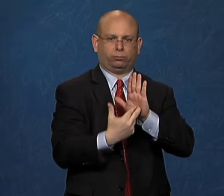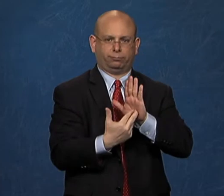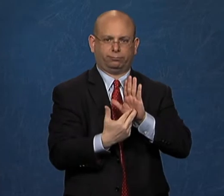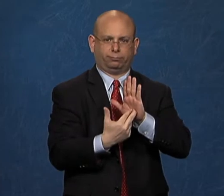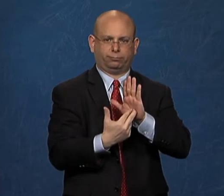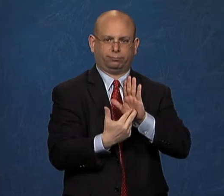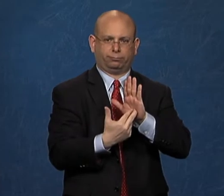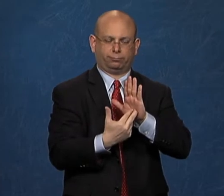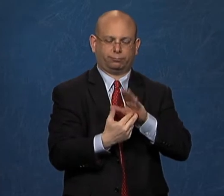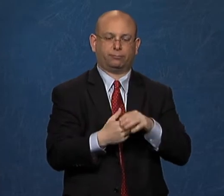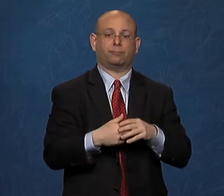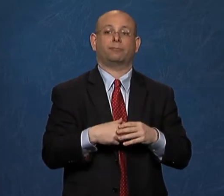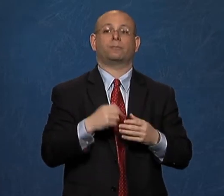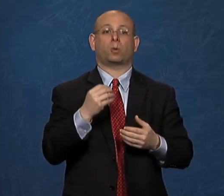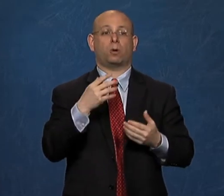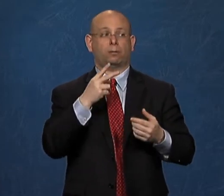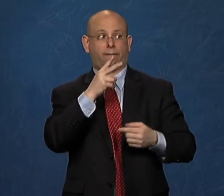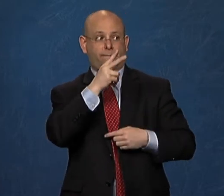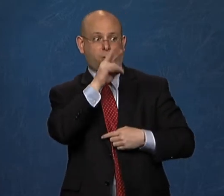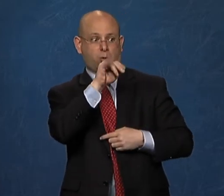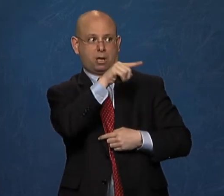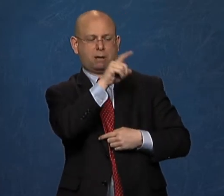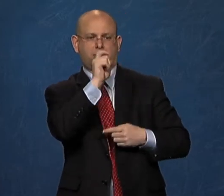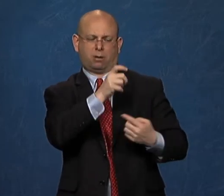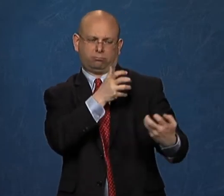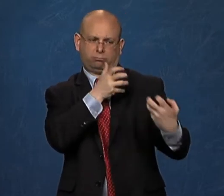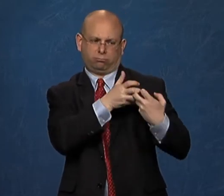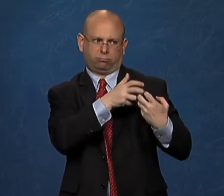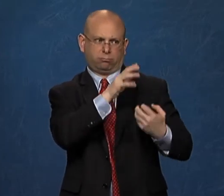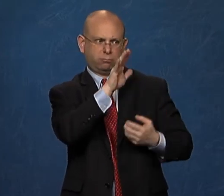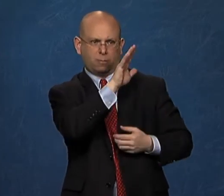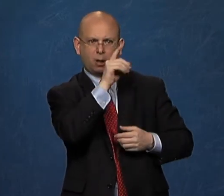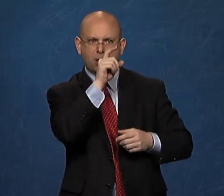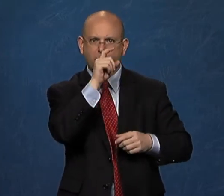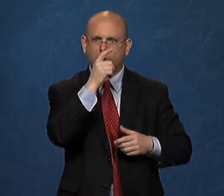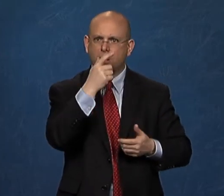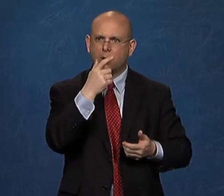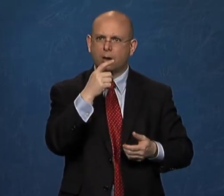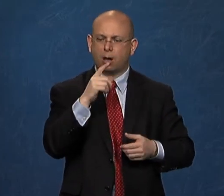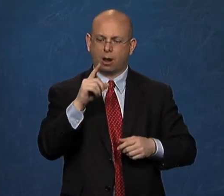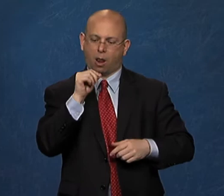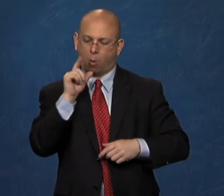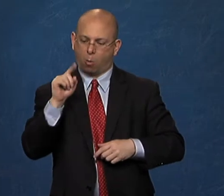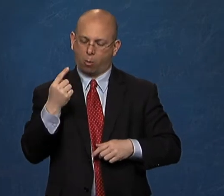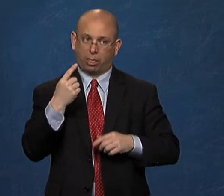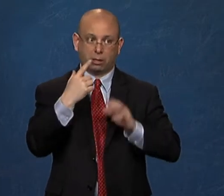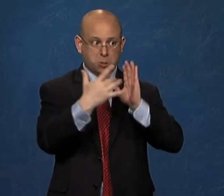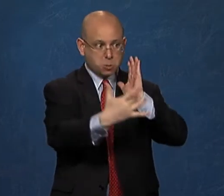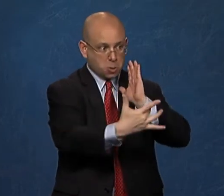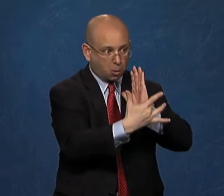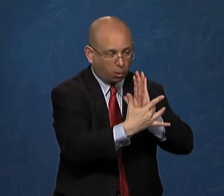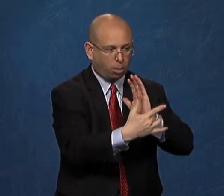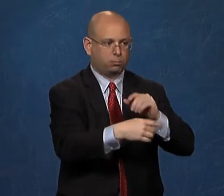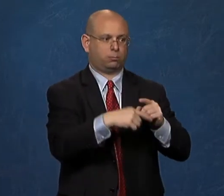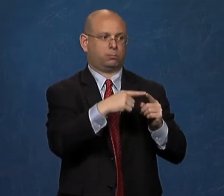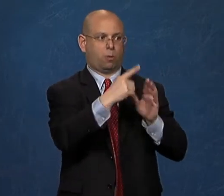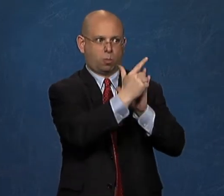it's most effective as to whether or not VRI services should be provided. The ADA does require VRI be available as an option, but deaf persons should